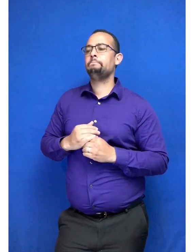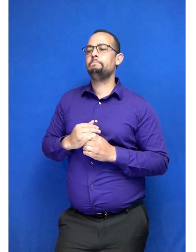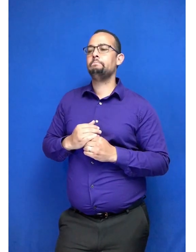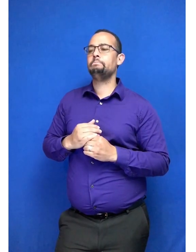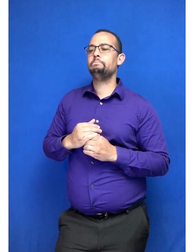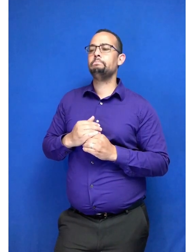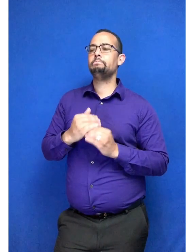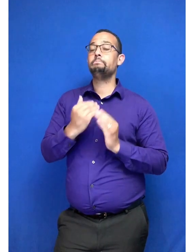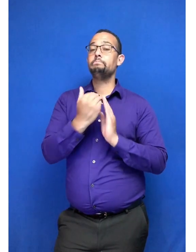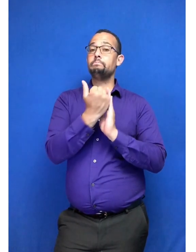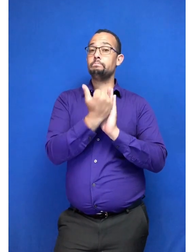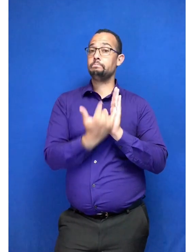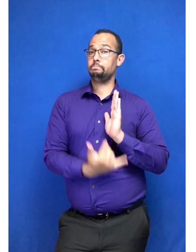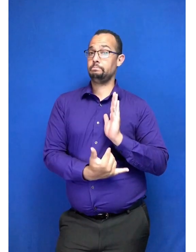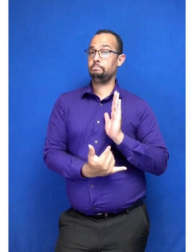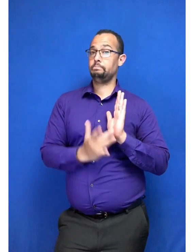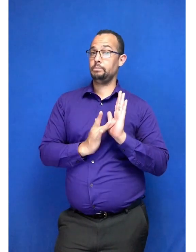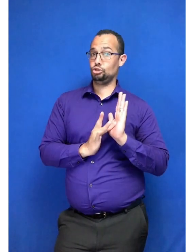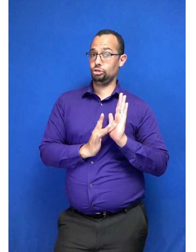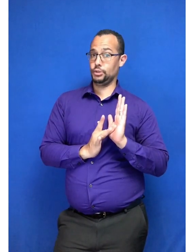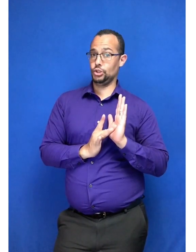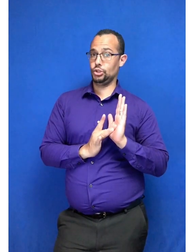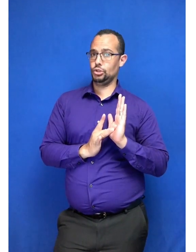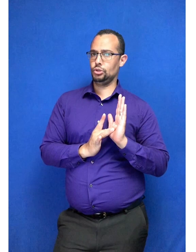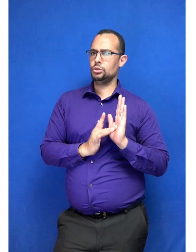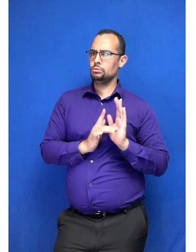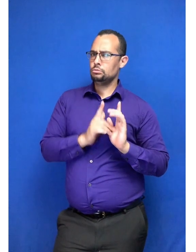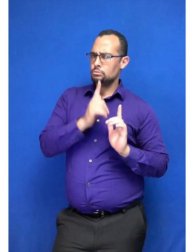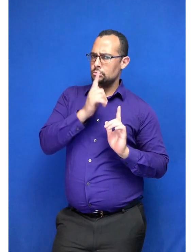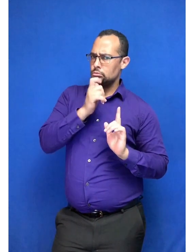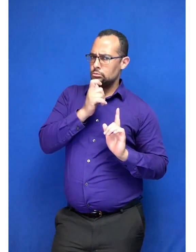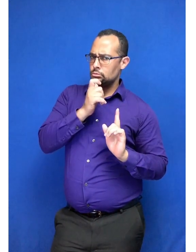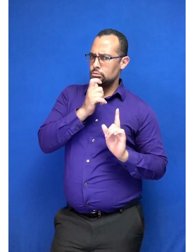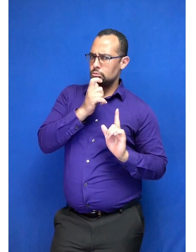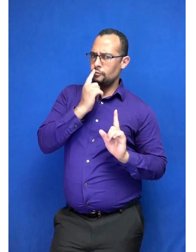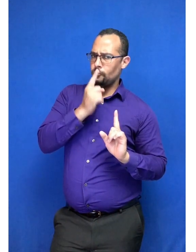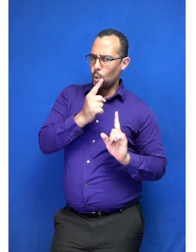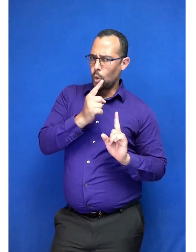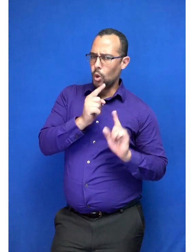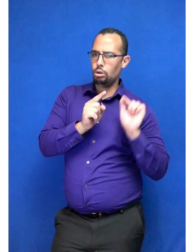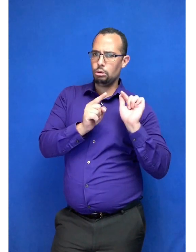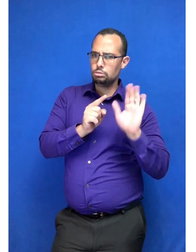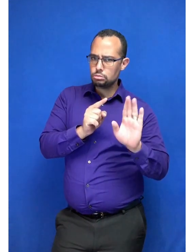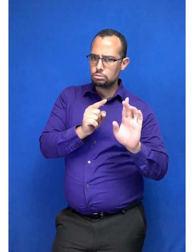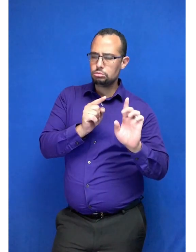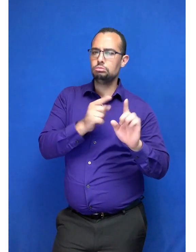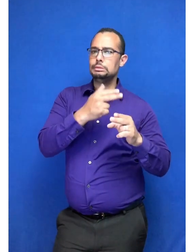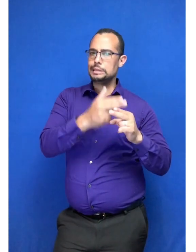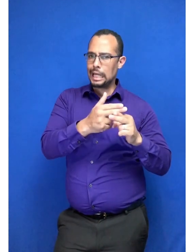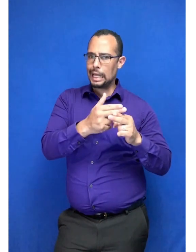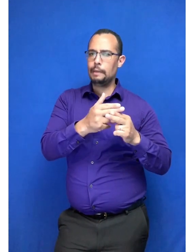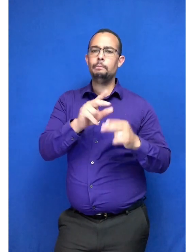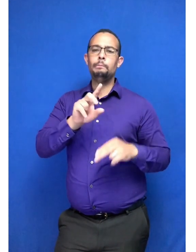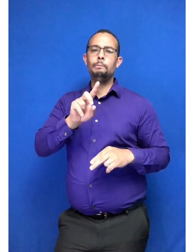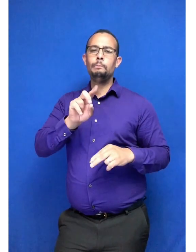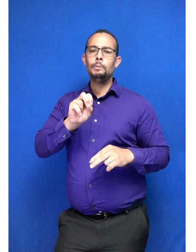who takes those prescriptions. The names of the medical prescription, the medicine, the doses.